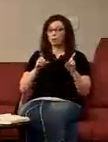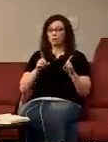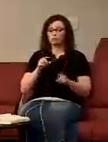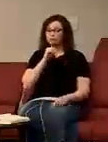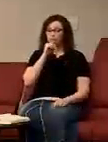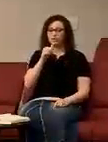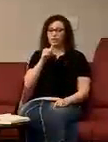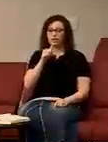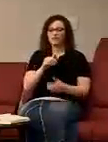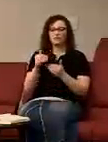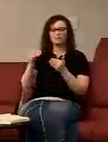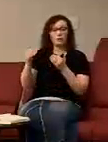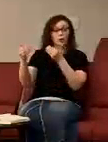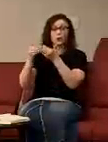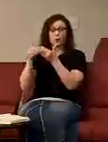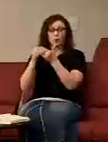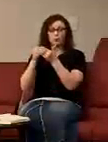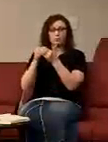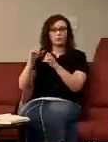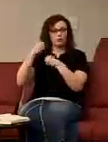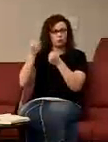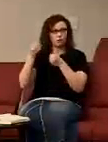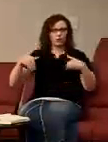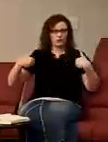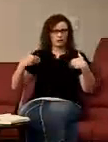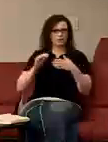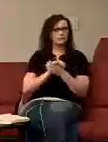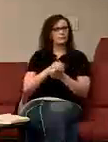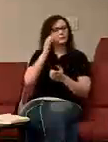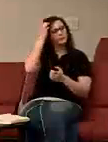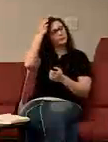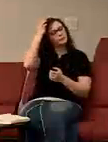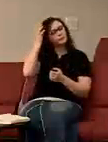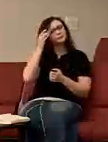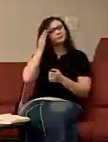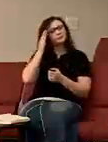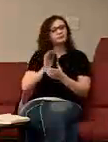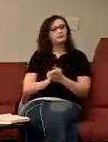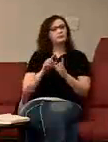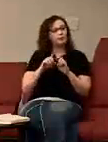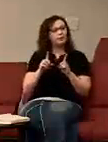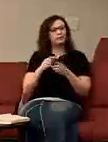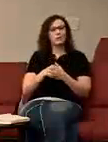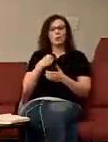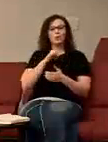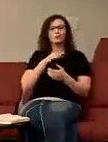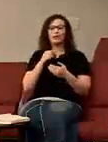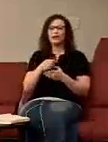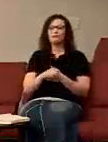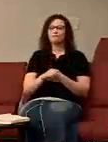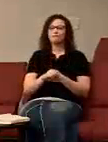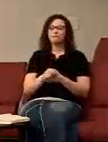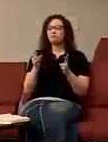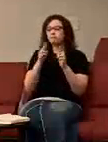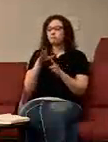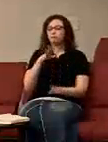But it's also different fibers, and the ligaments are in different places, and where it attaches to the bones are different. But we have real fine, like